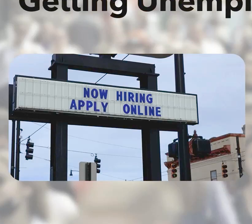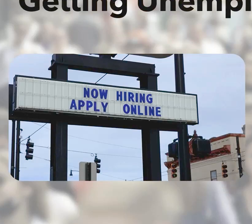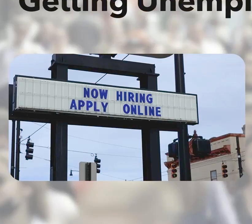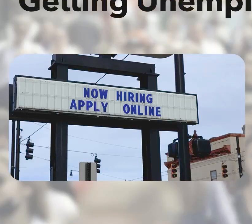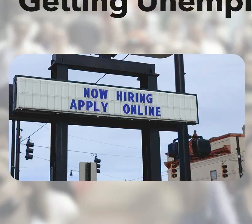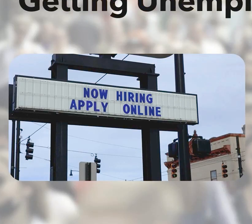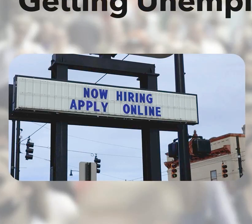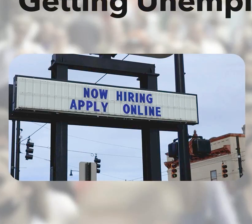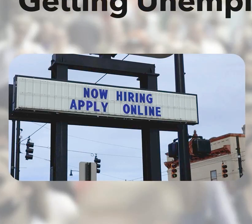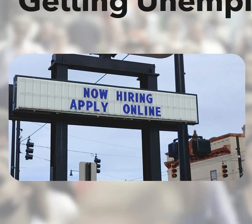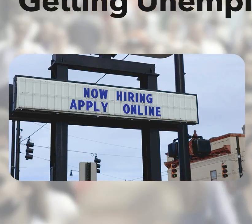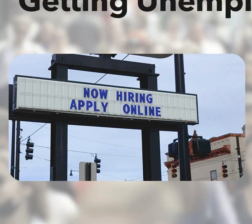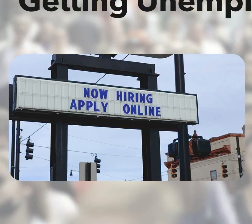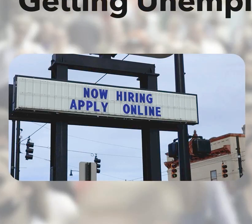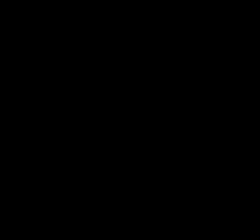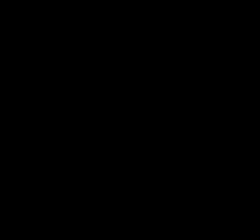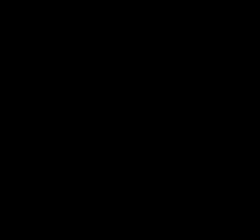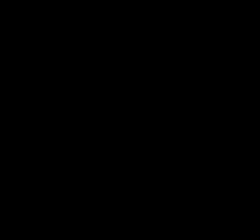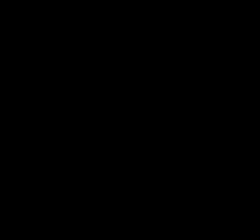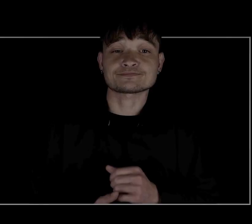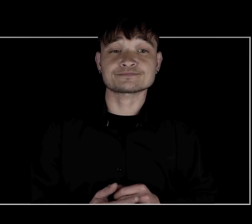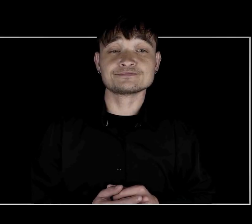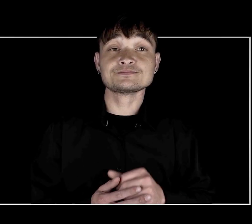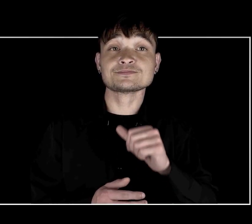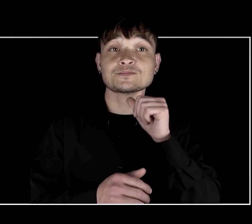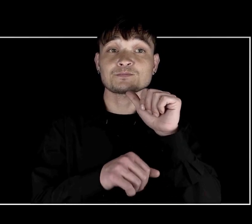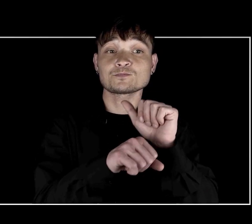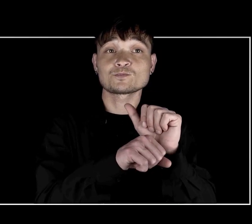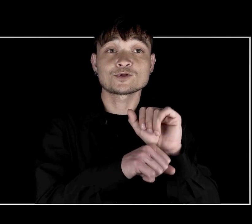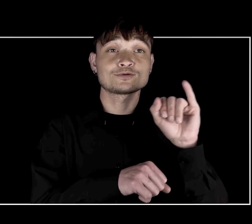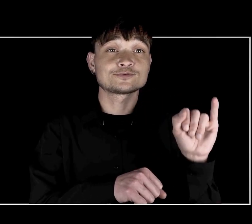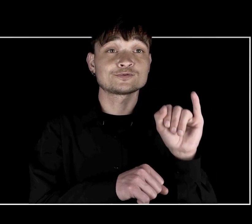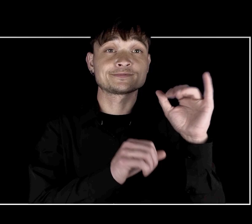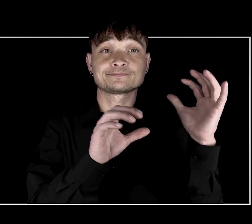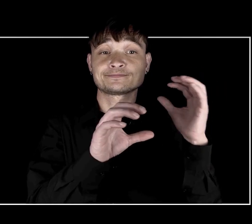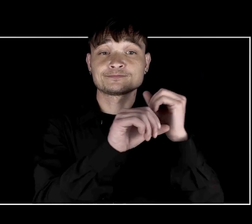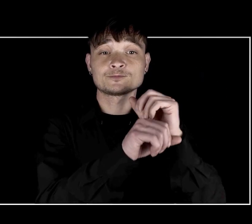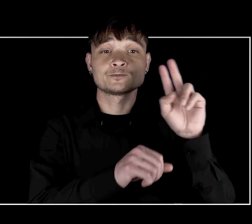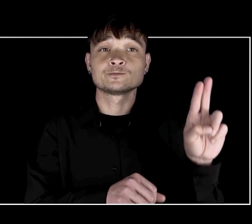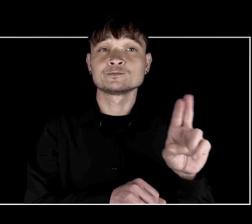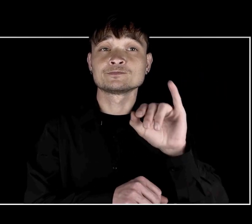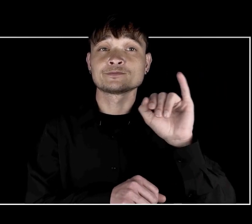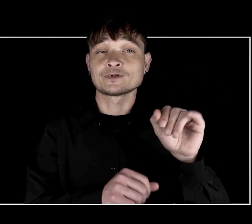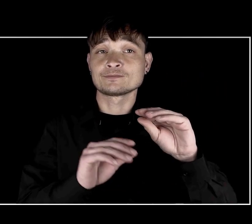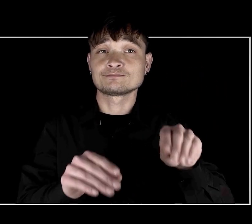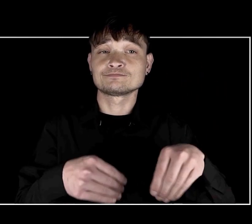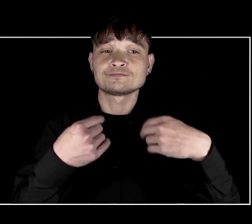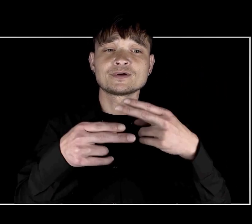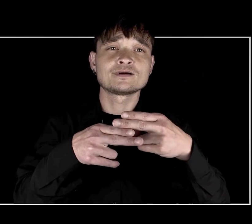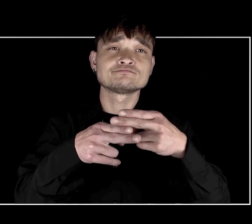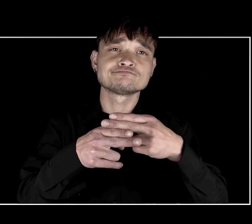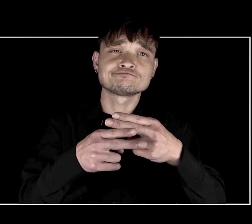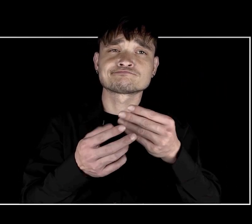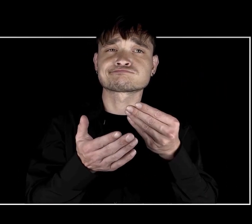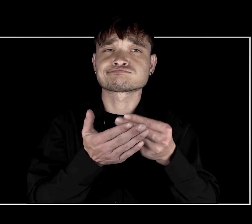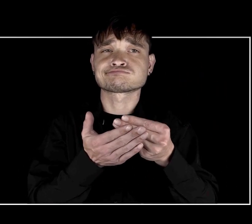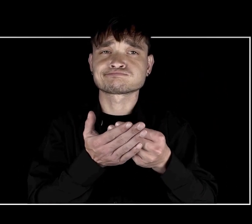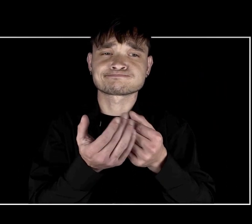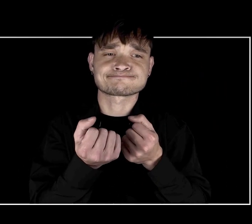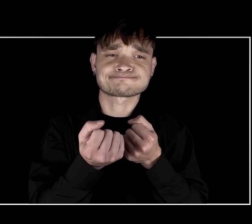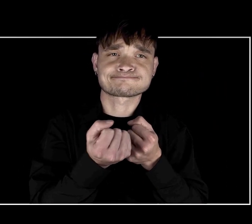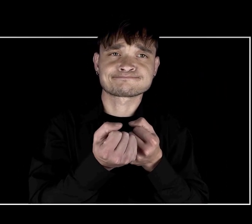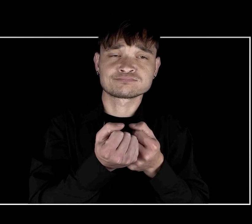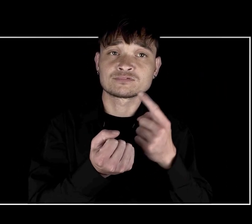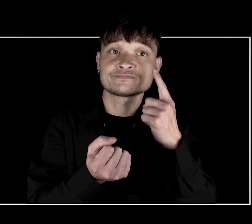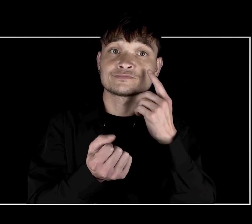Getting unemployment benefits. Unemployment insurance, also called UI, provides temporary